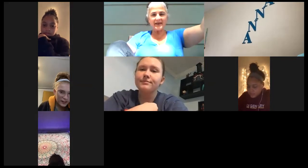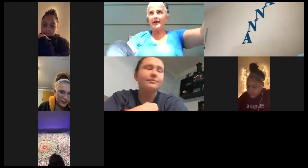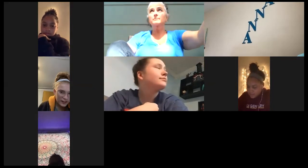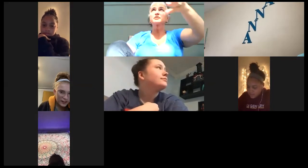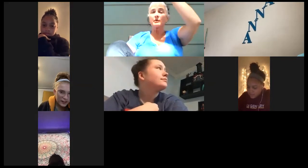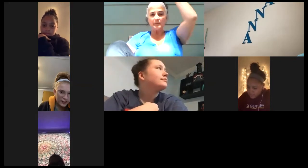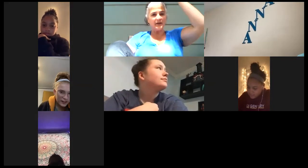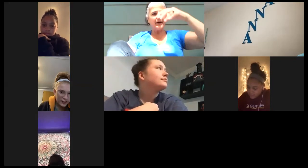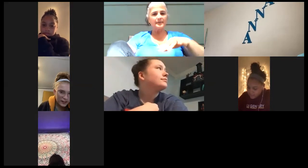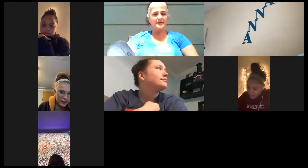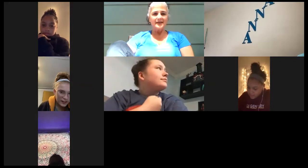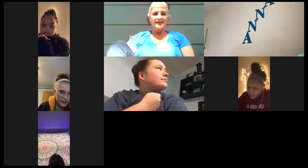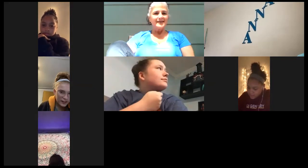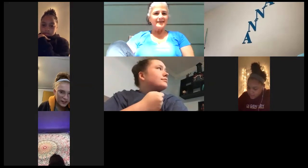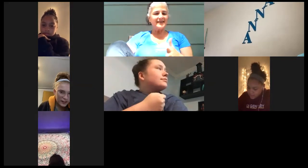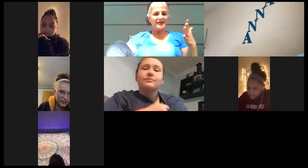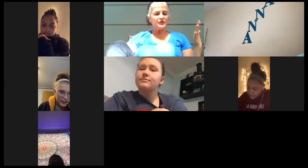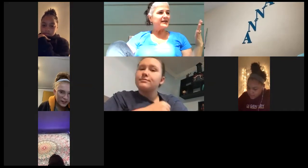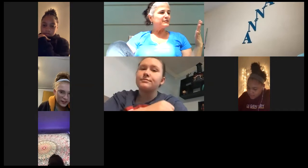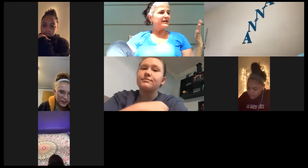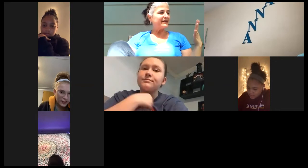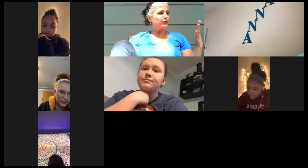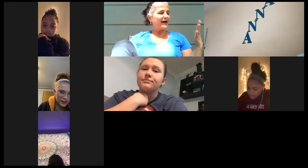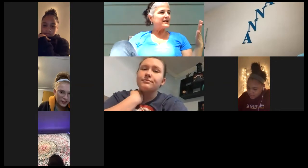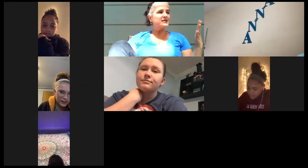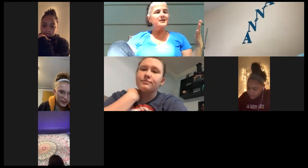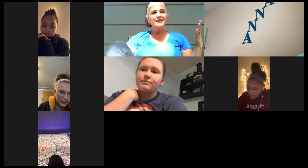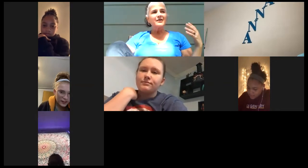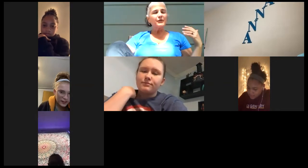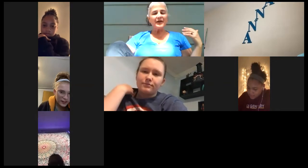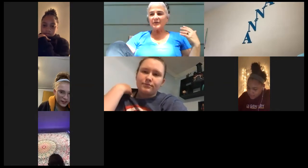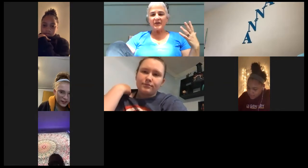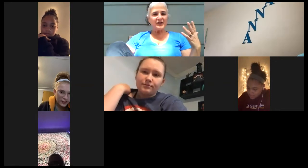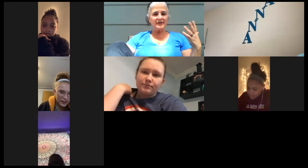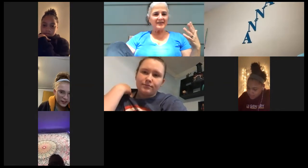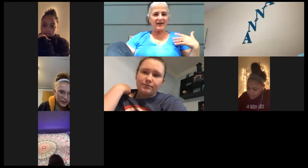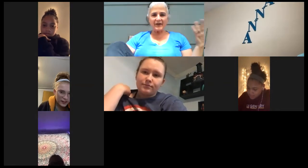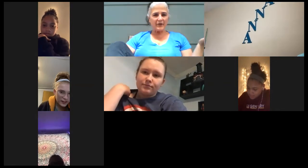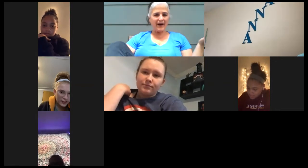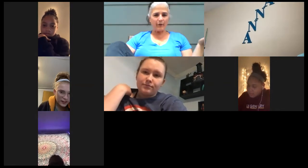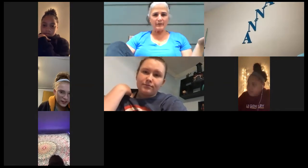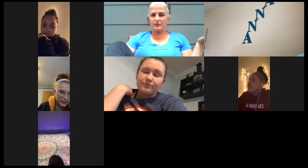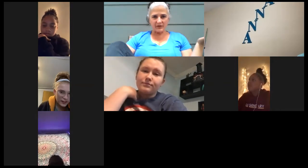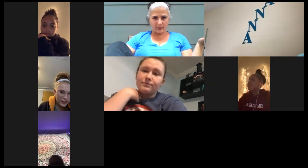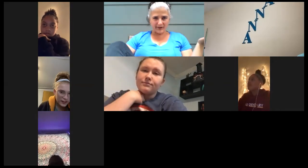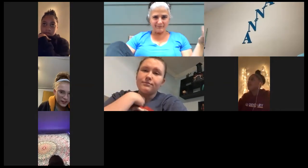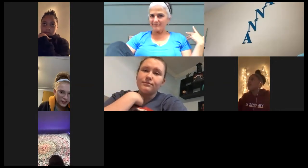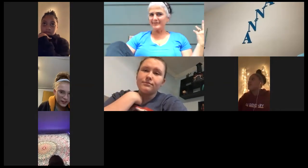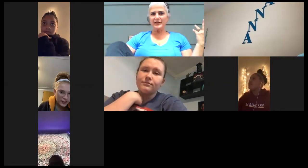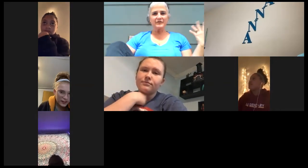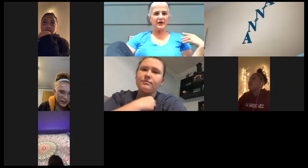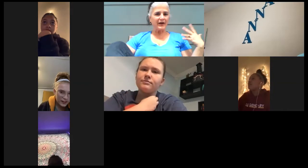your hammock out and put your umbrella up, because like yesterday it like rained for like 15 minutes every other hour. It was really